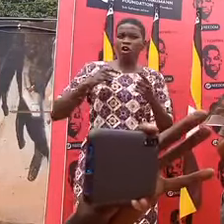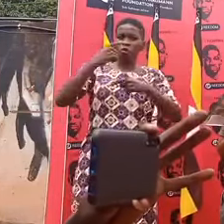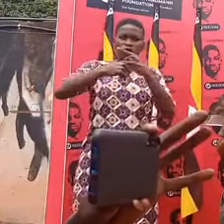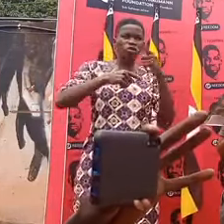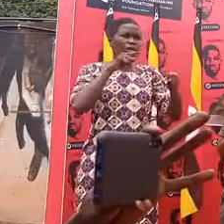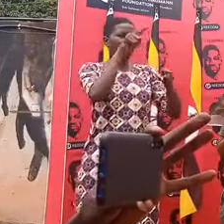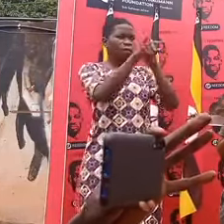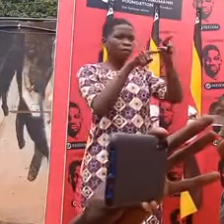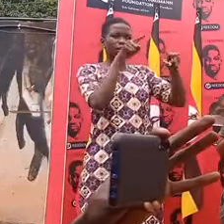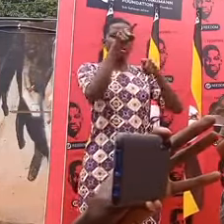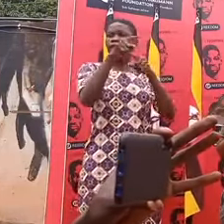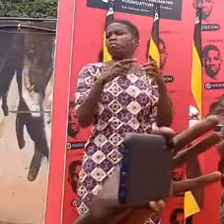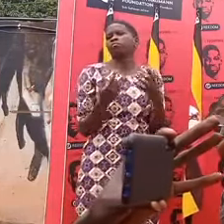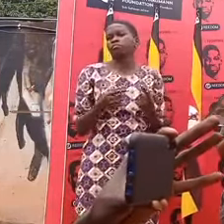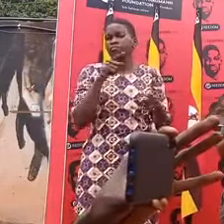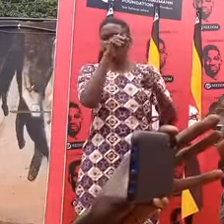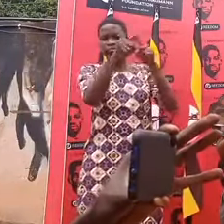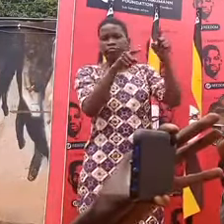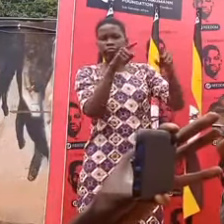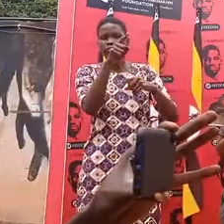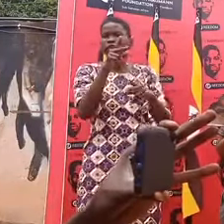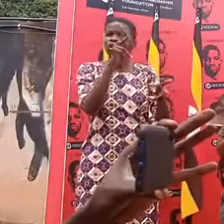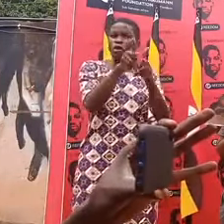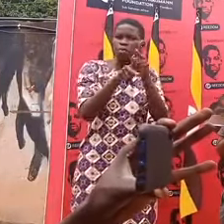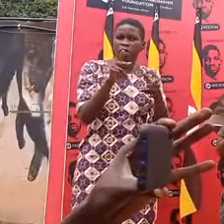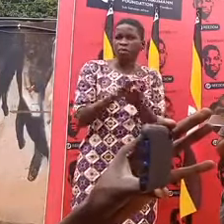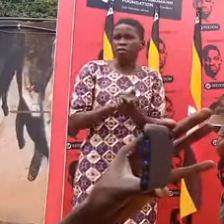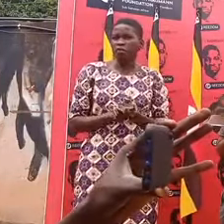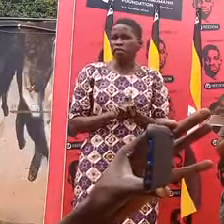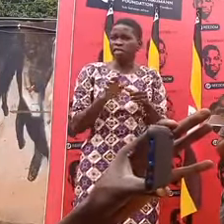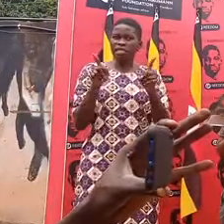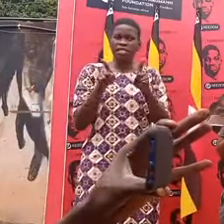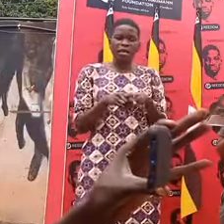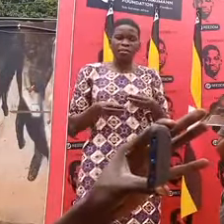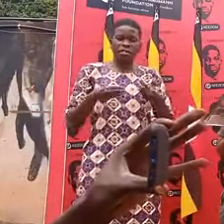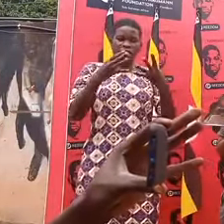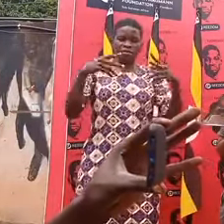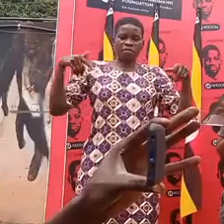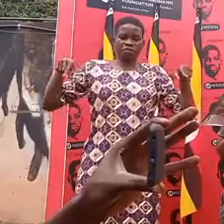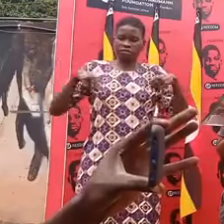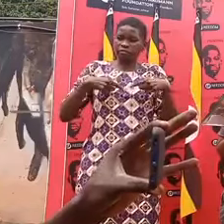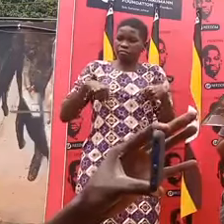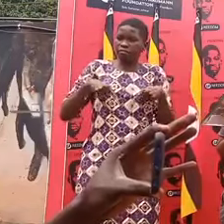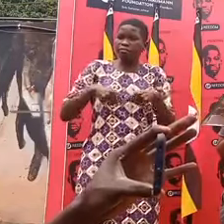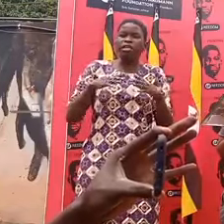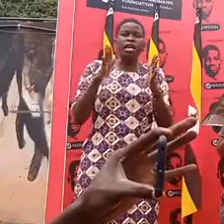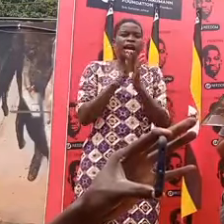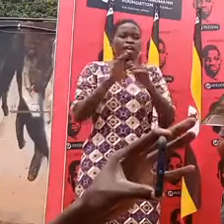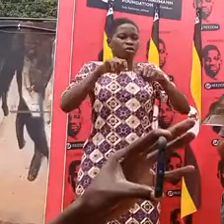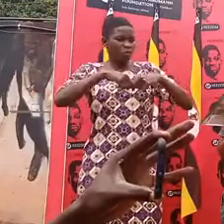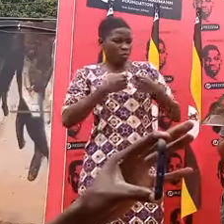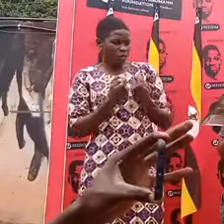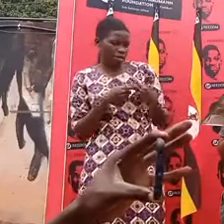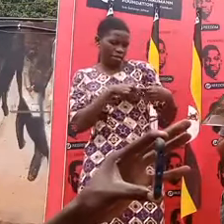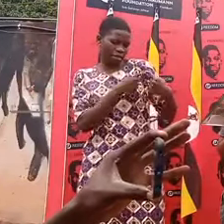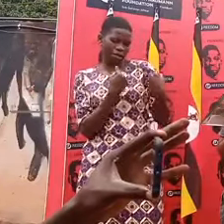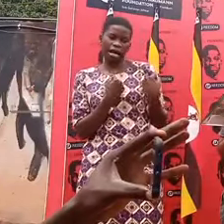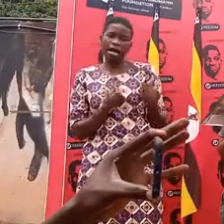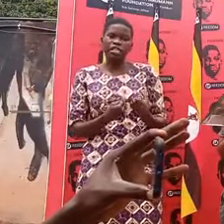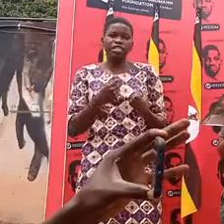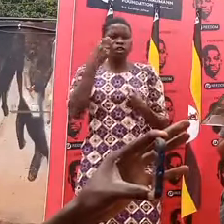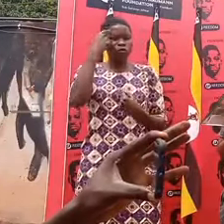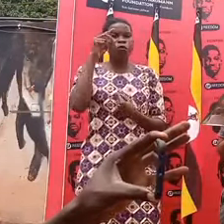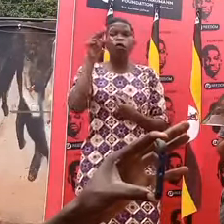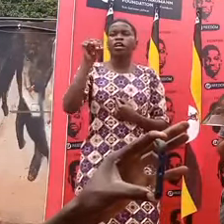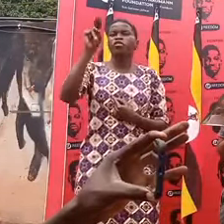citizenship, disrupting party activity, creating fear, and breaking the spirit of the